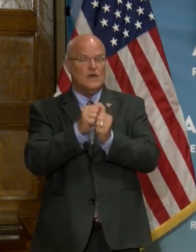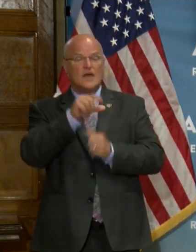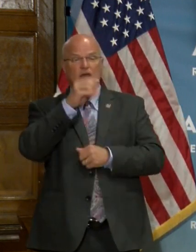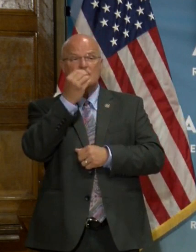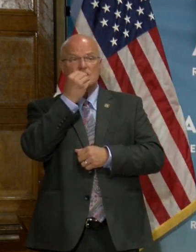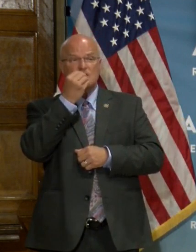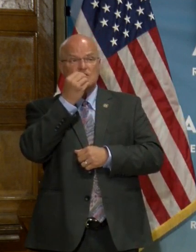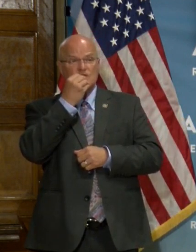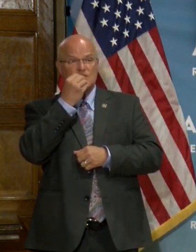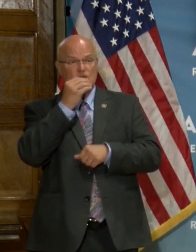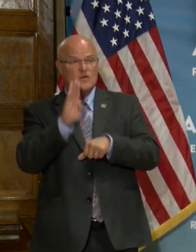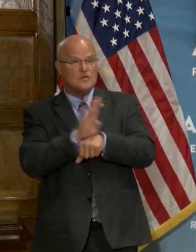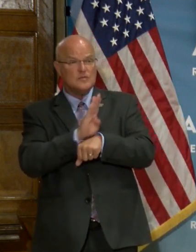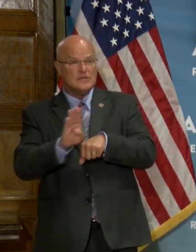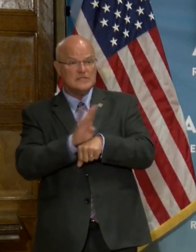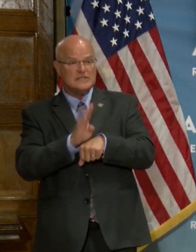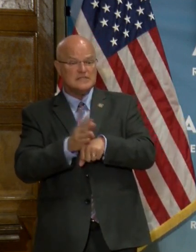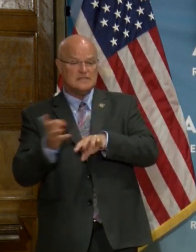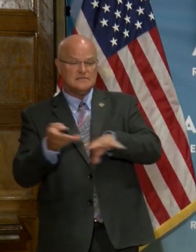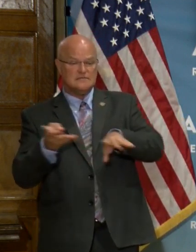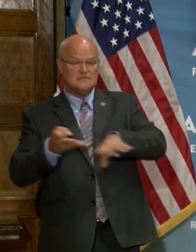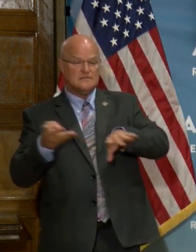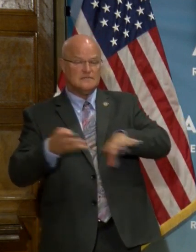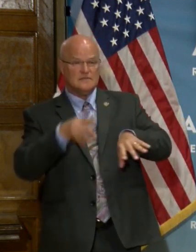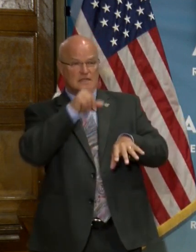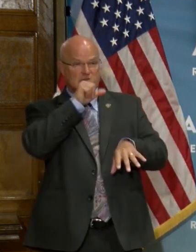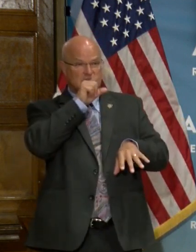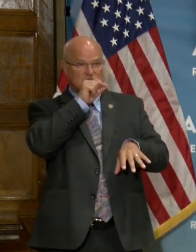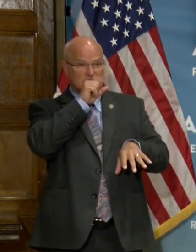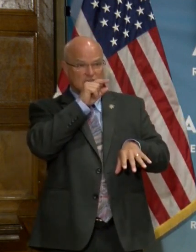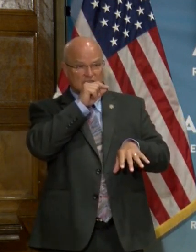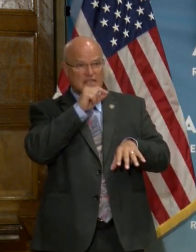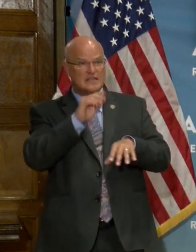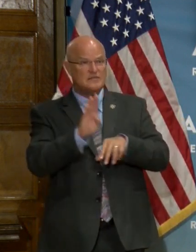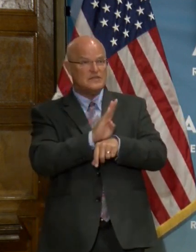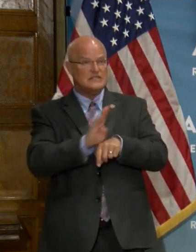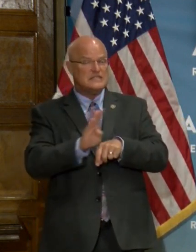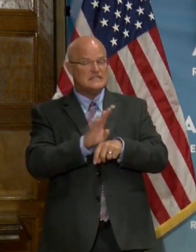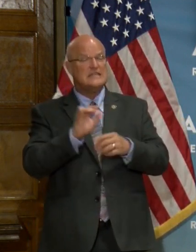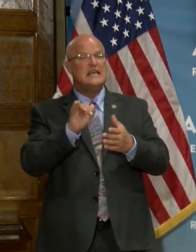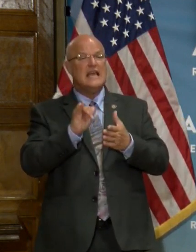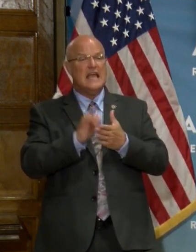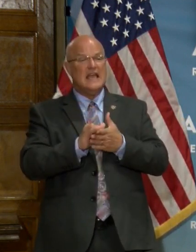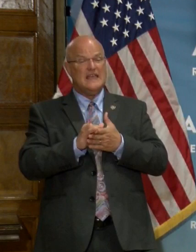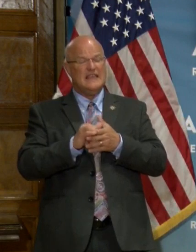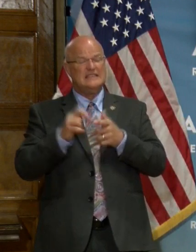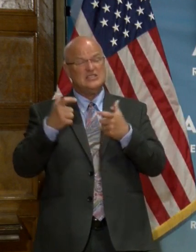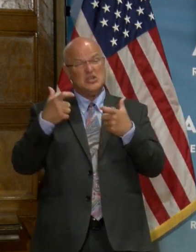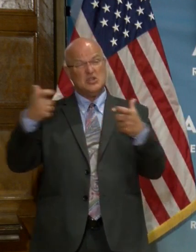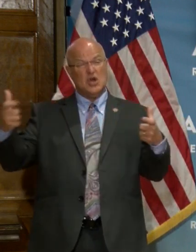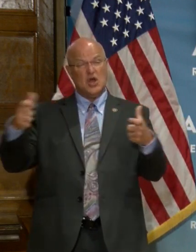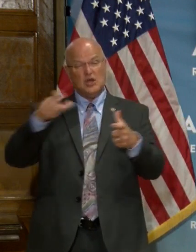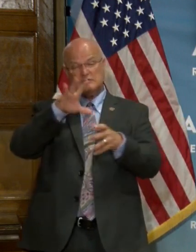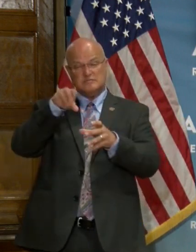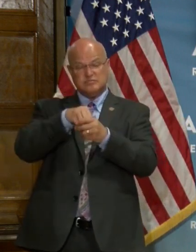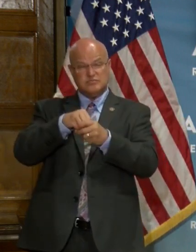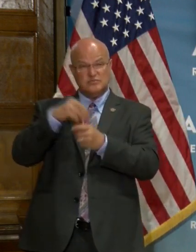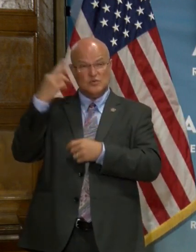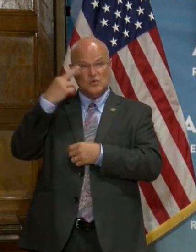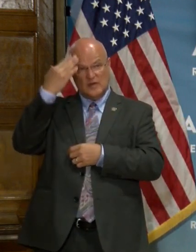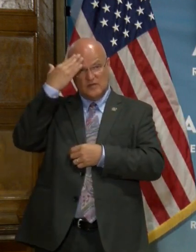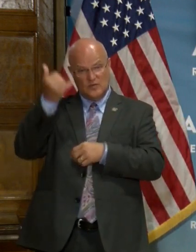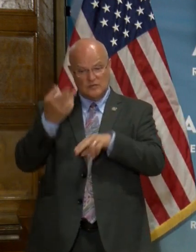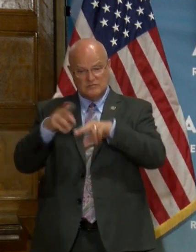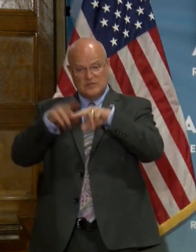food industry and the processing industry, and that's a large part of our reason for increase